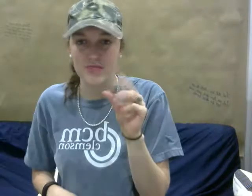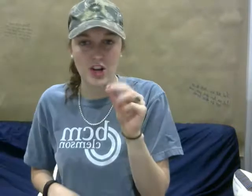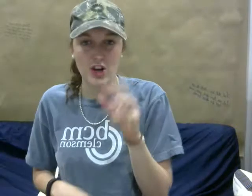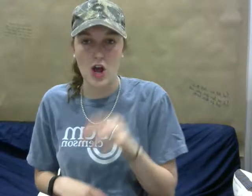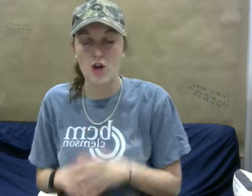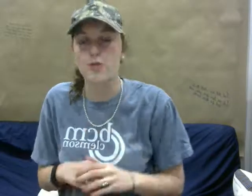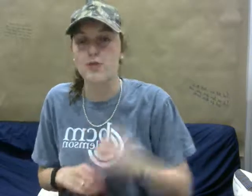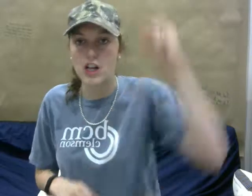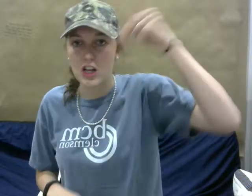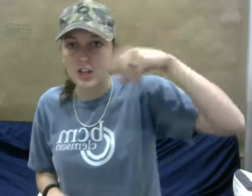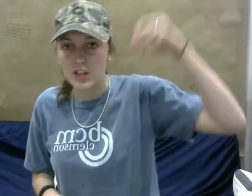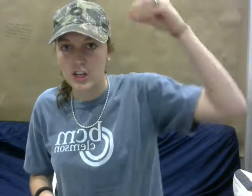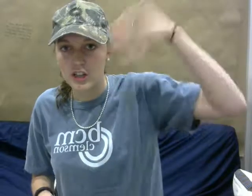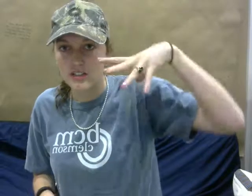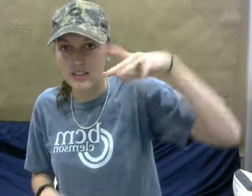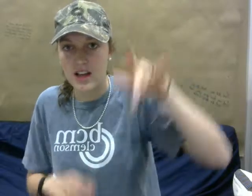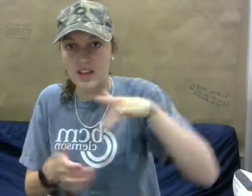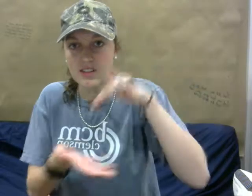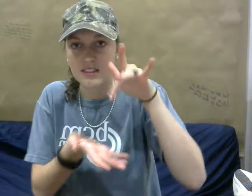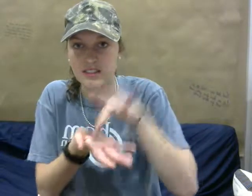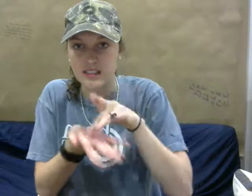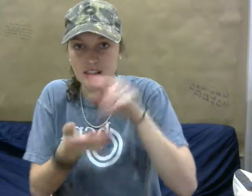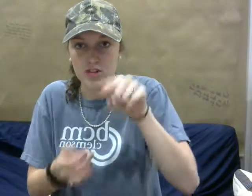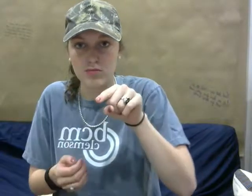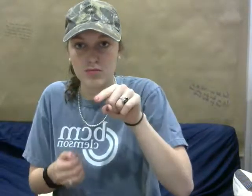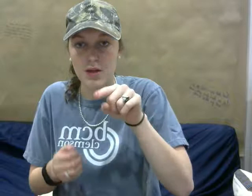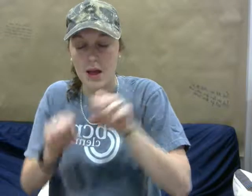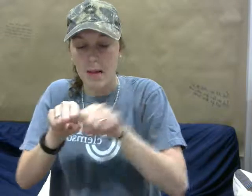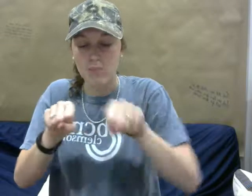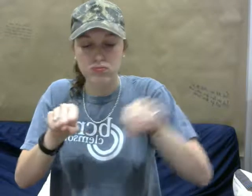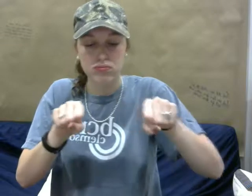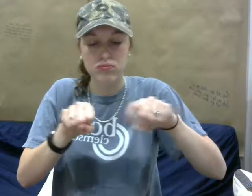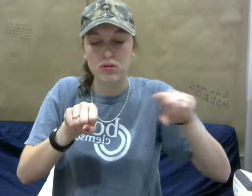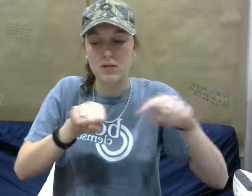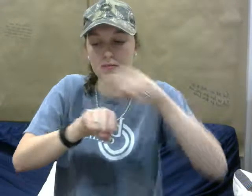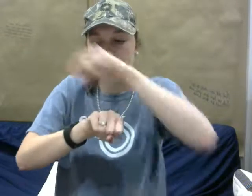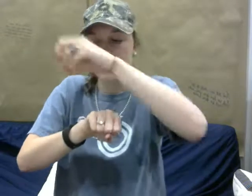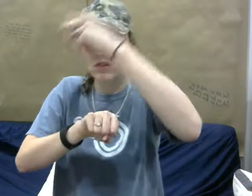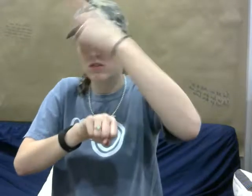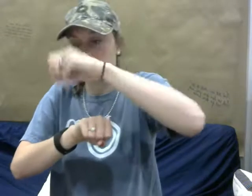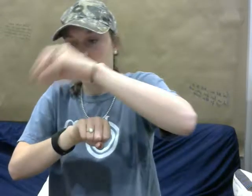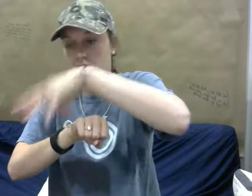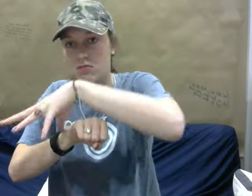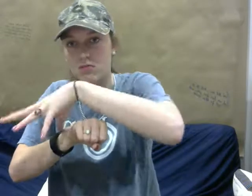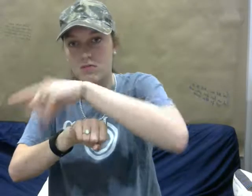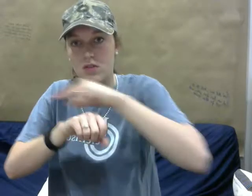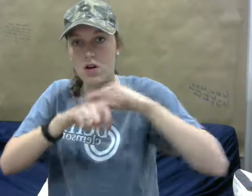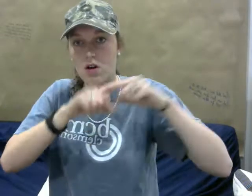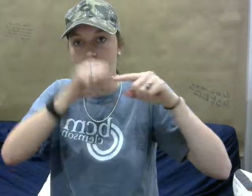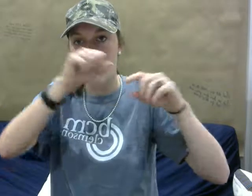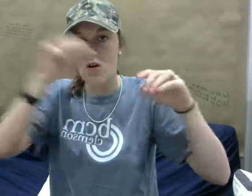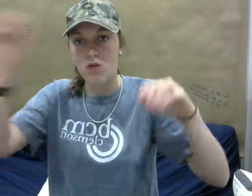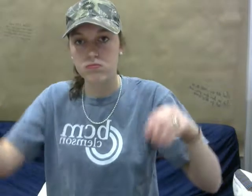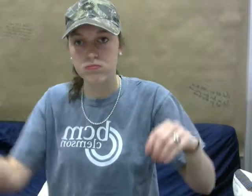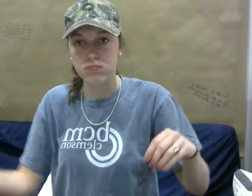a telescope to observe 4 tiny moons orbiting the giant planet Jupiter, showing that more than one